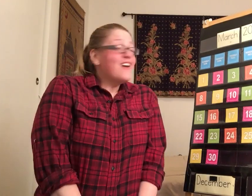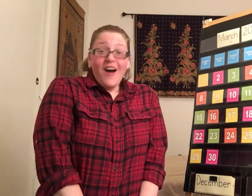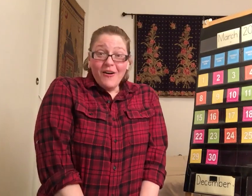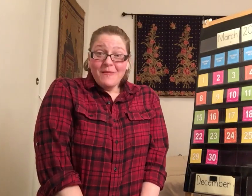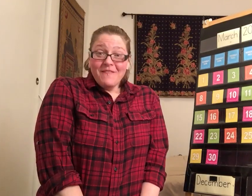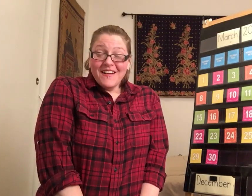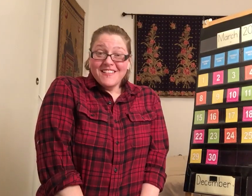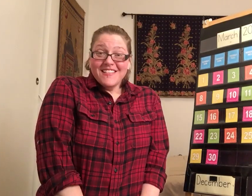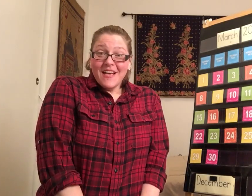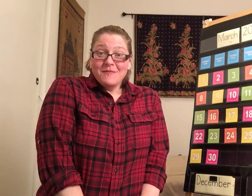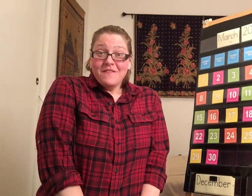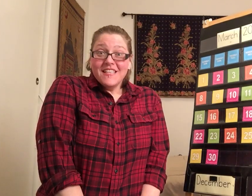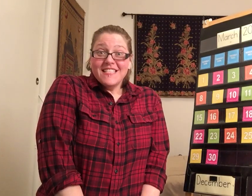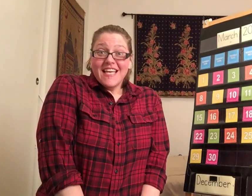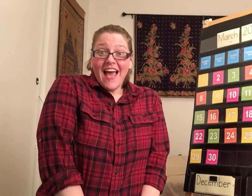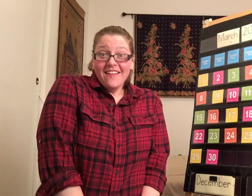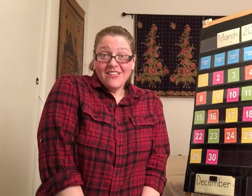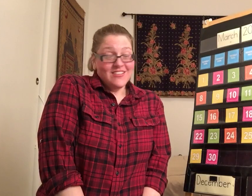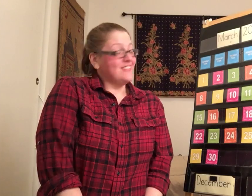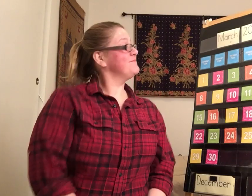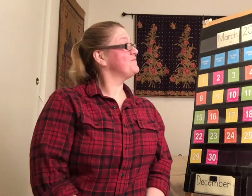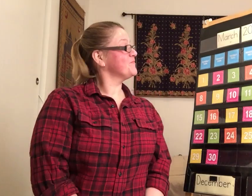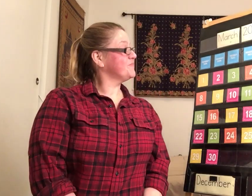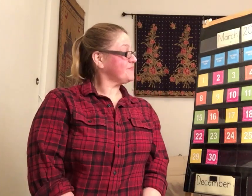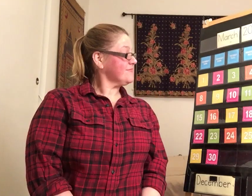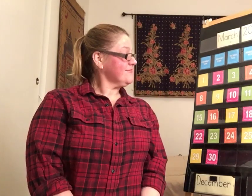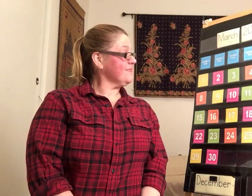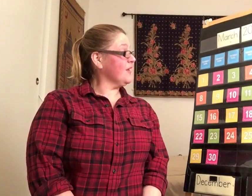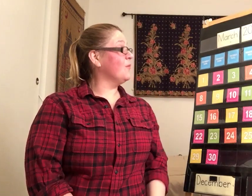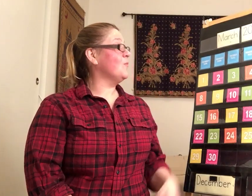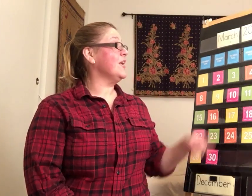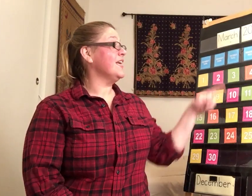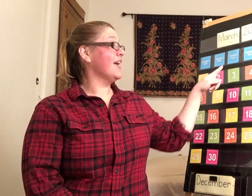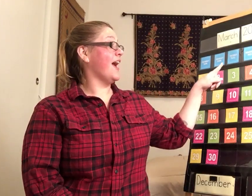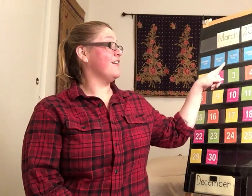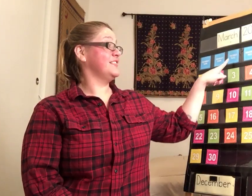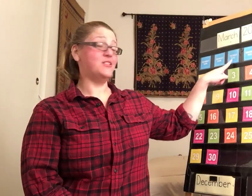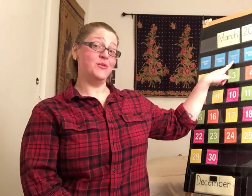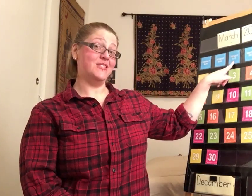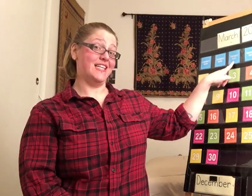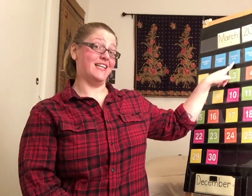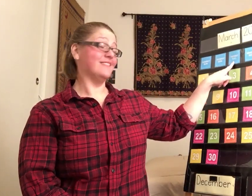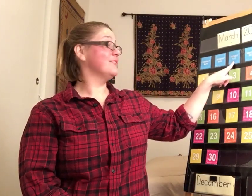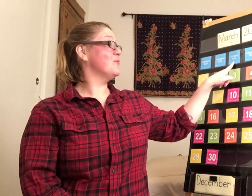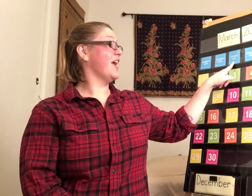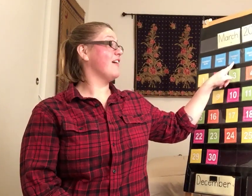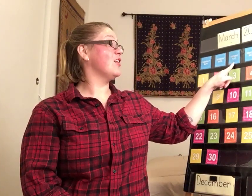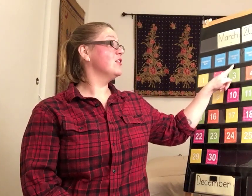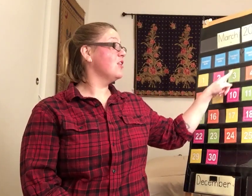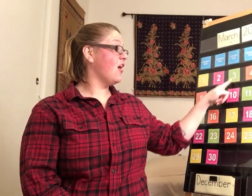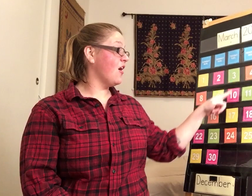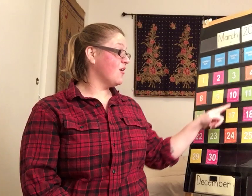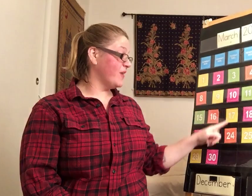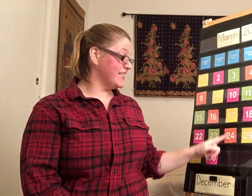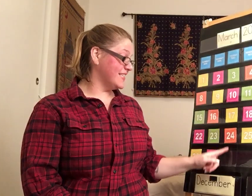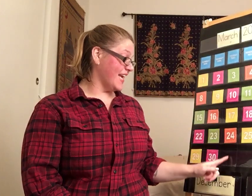All right, my friends, it's time to fix the calendar. And it's Tuesday. We have a long way to